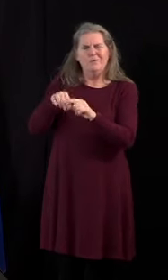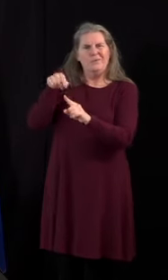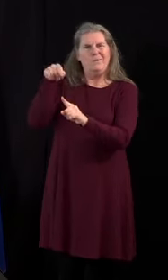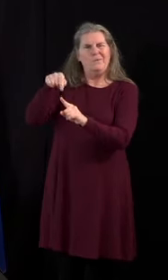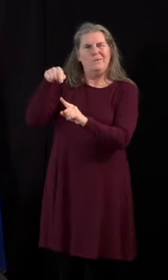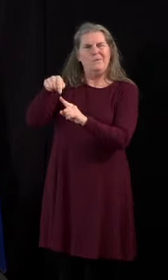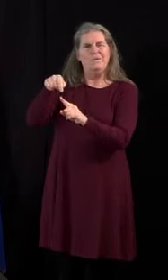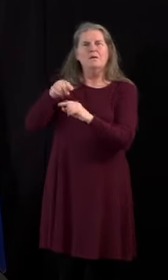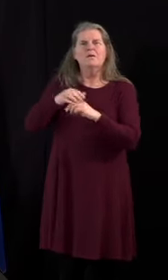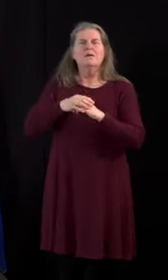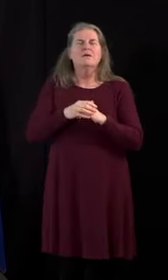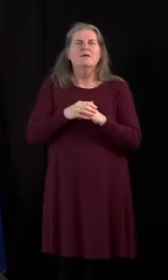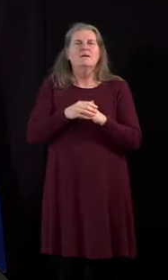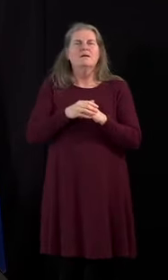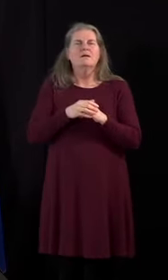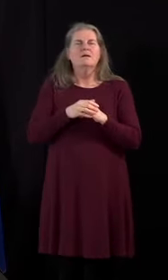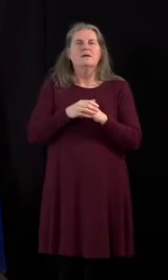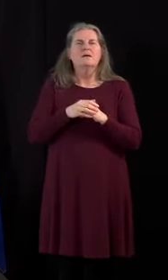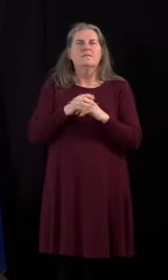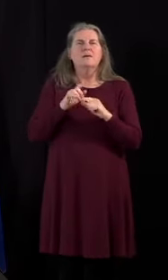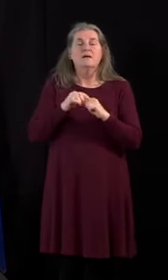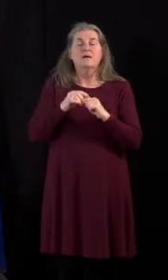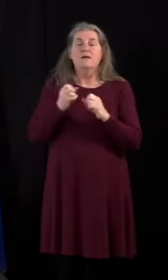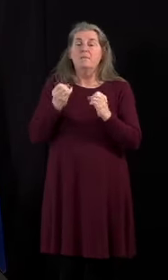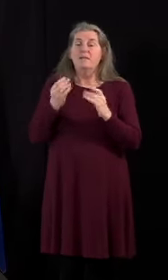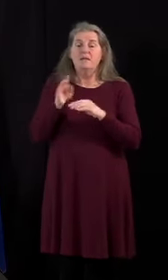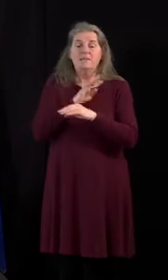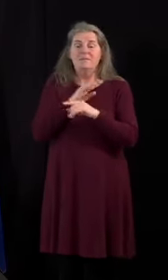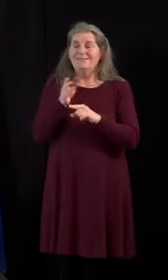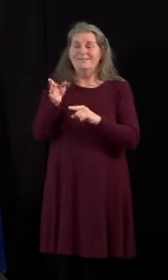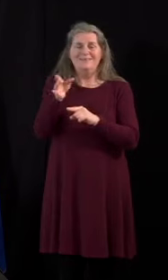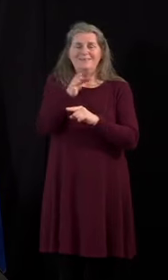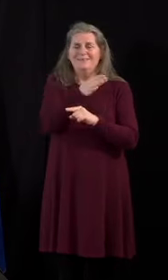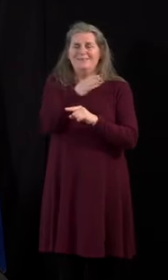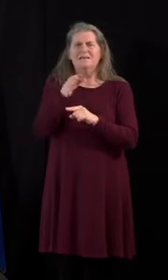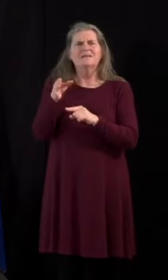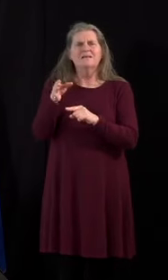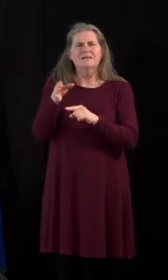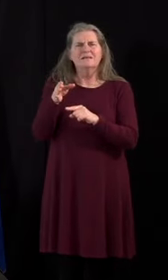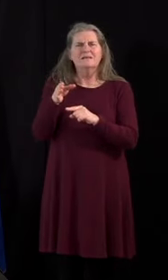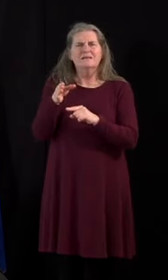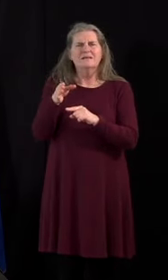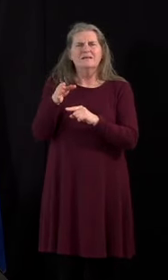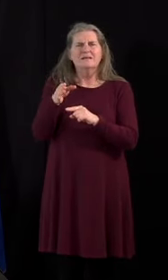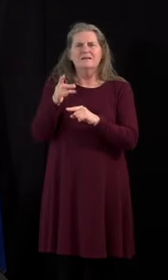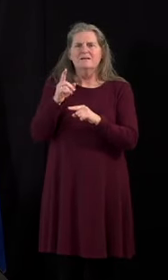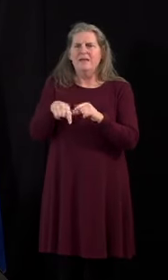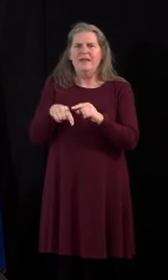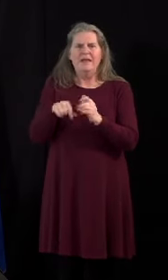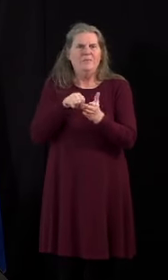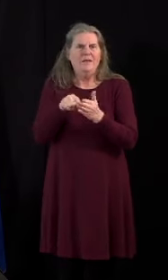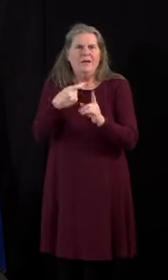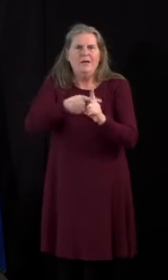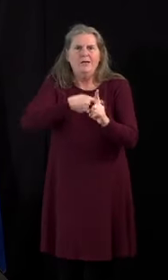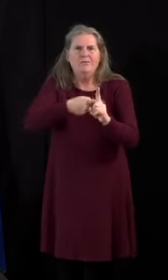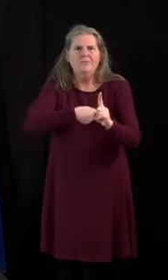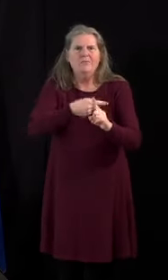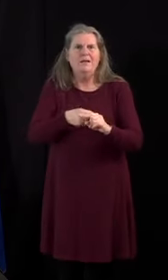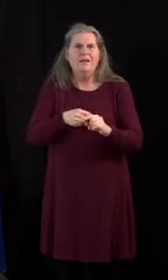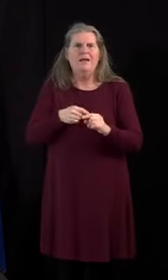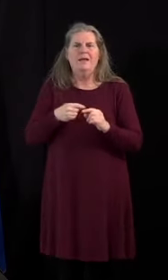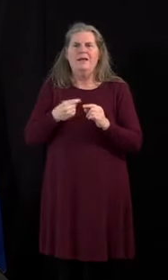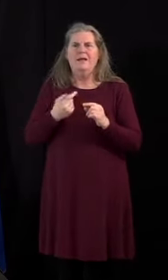But for many businesses, they're in a position where they can't cover the rent, and they can't cover.